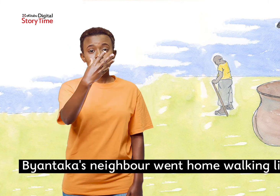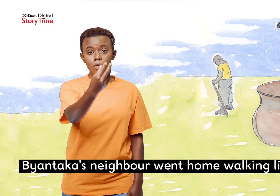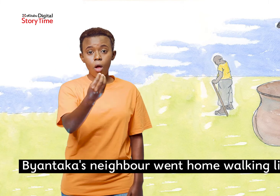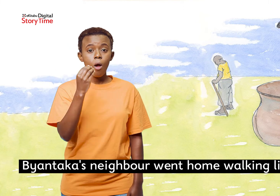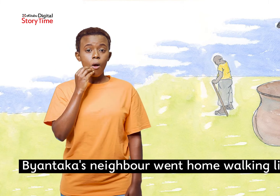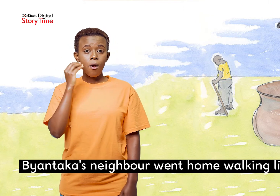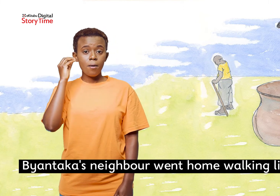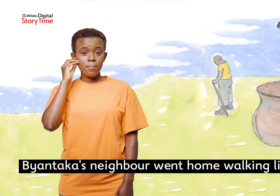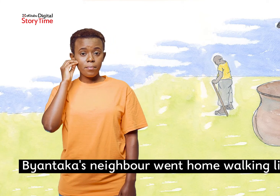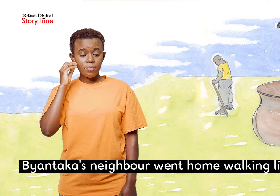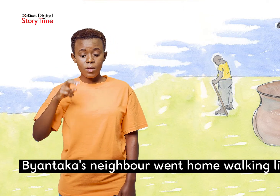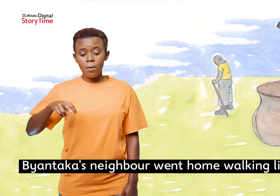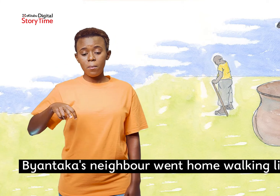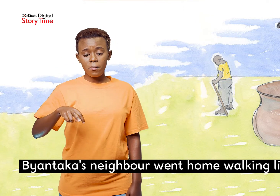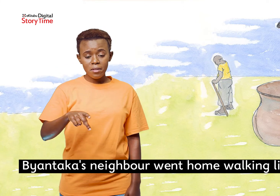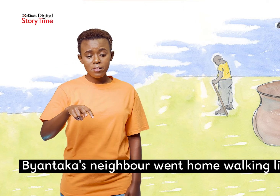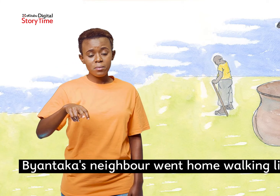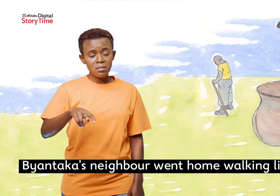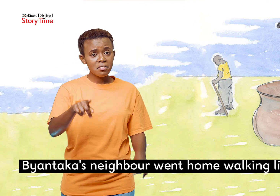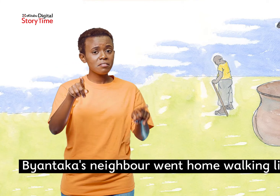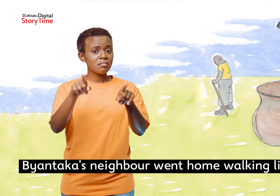Biantaka's neighbor went home walking like a snail.